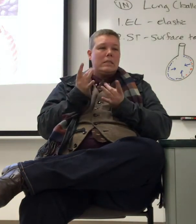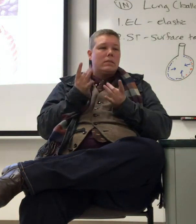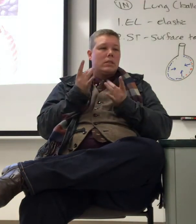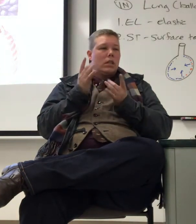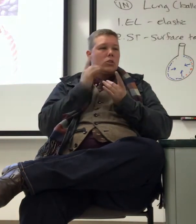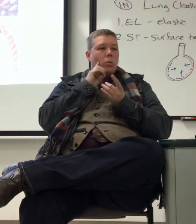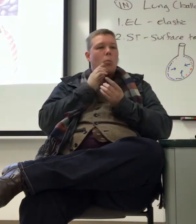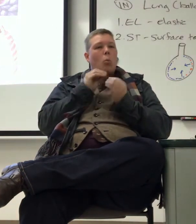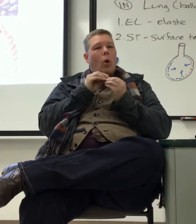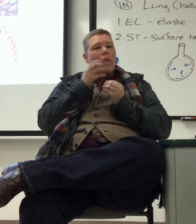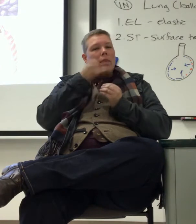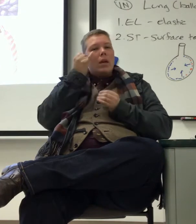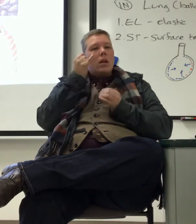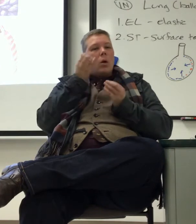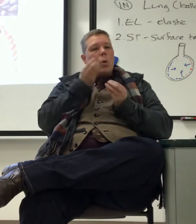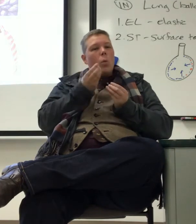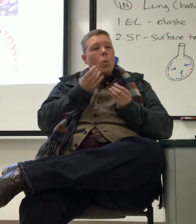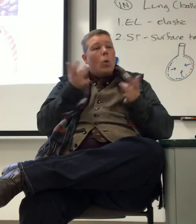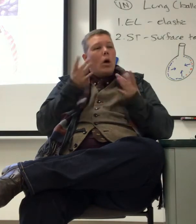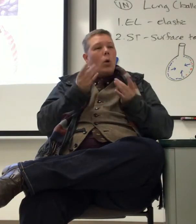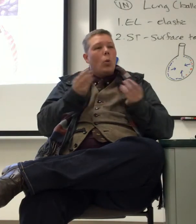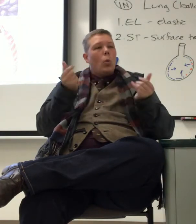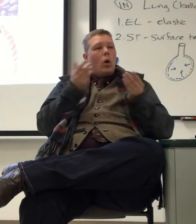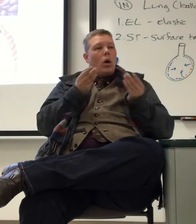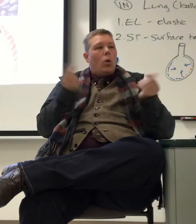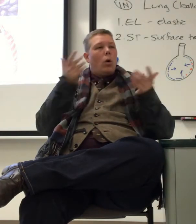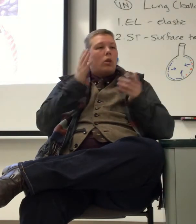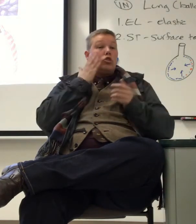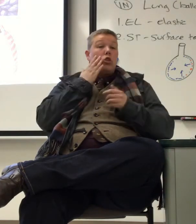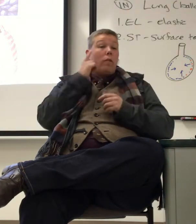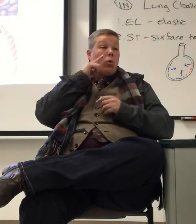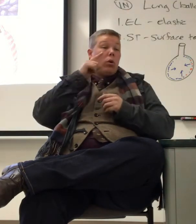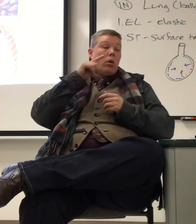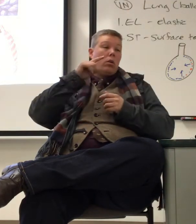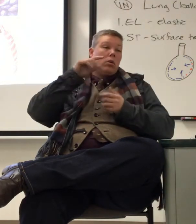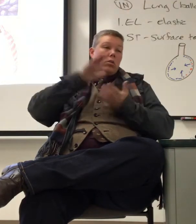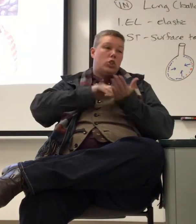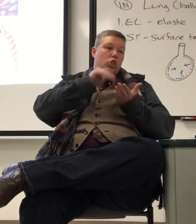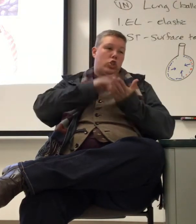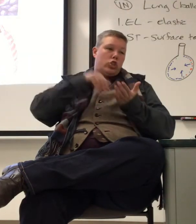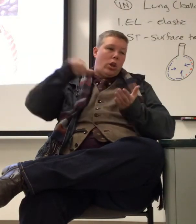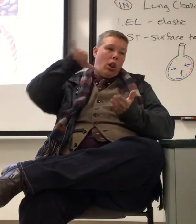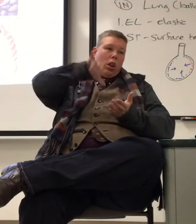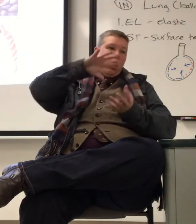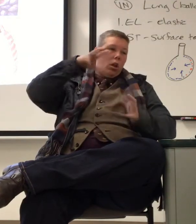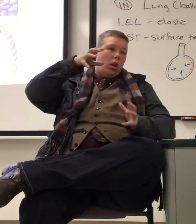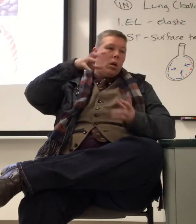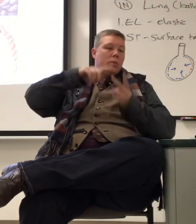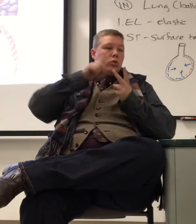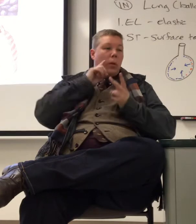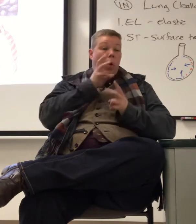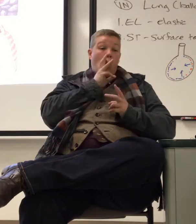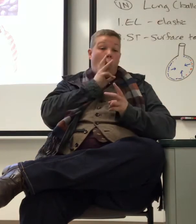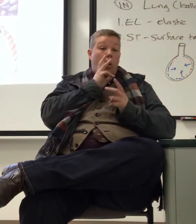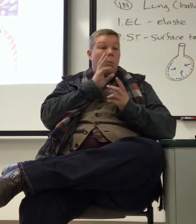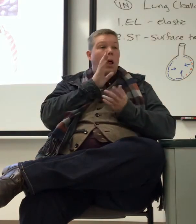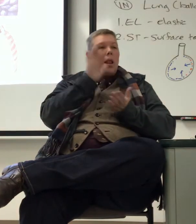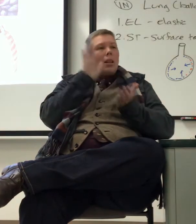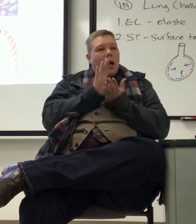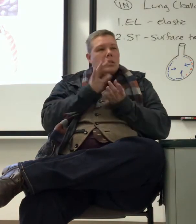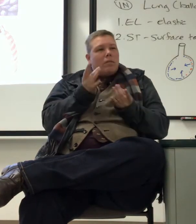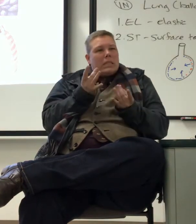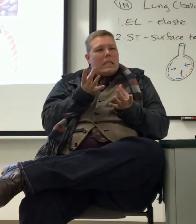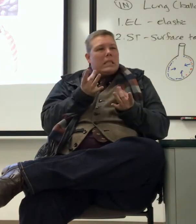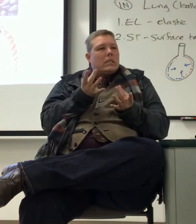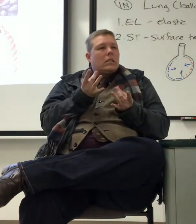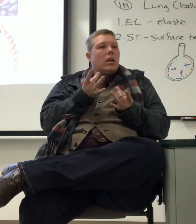it makes it a good ingredient for detergents, because by making the water less viscous, the water molecules are more